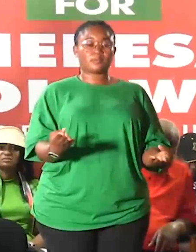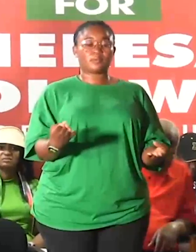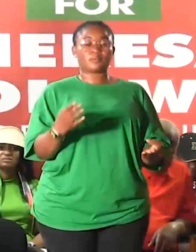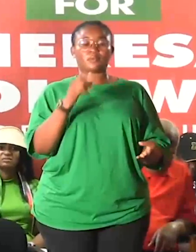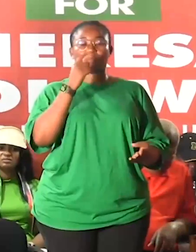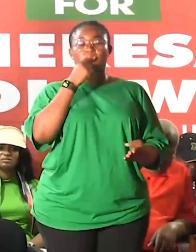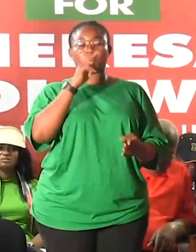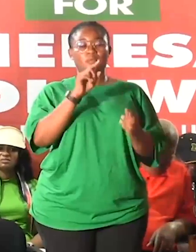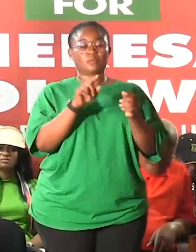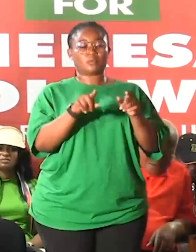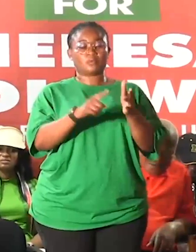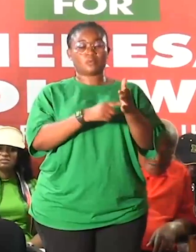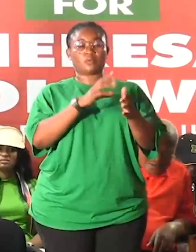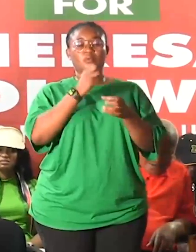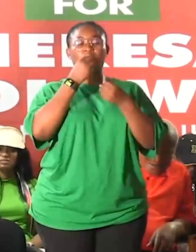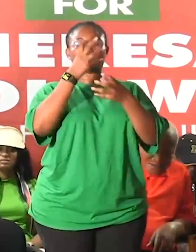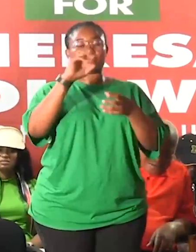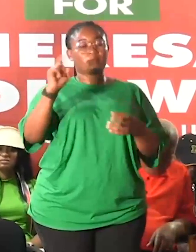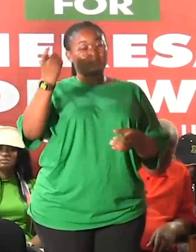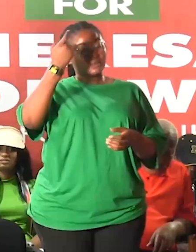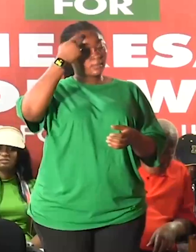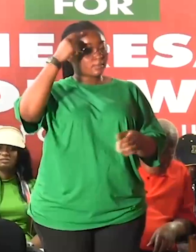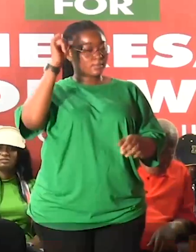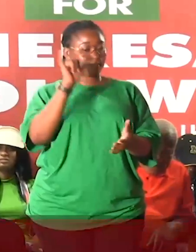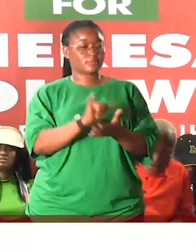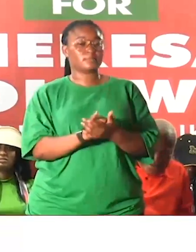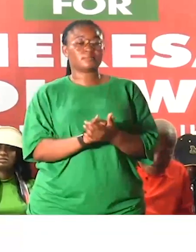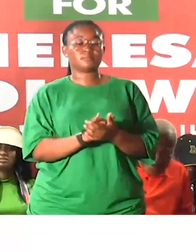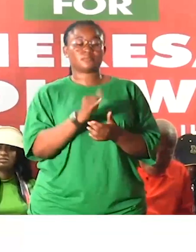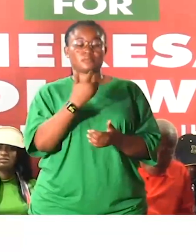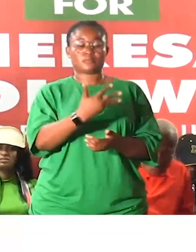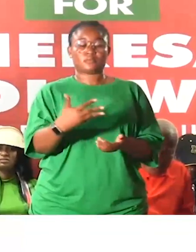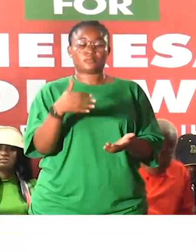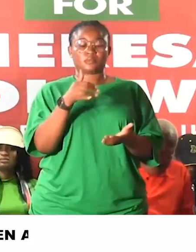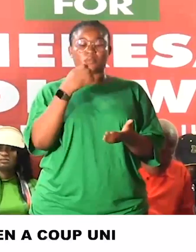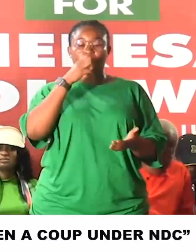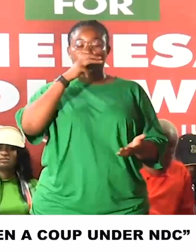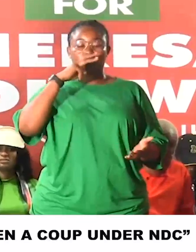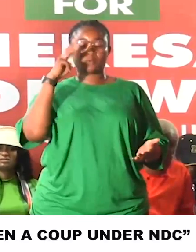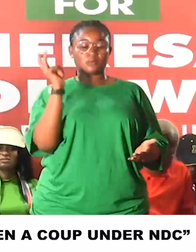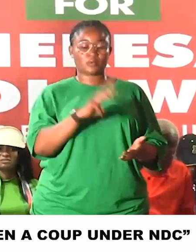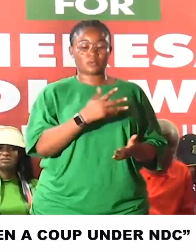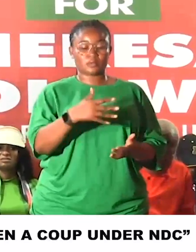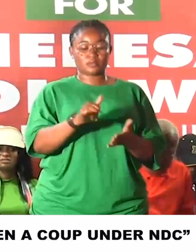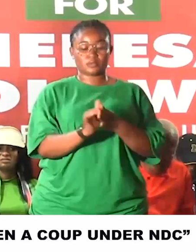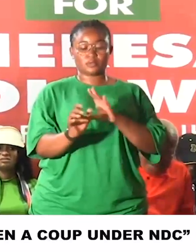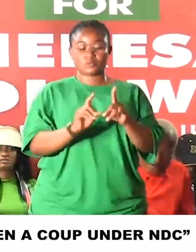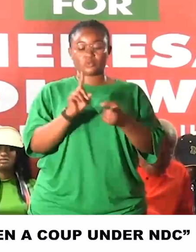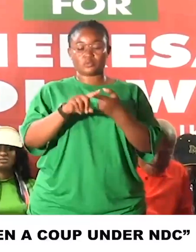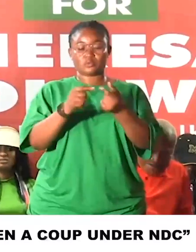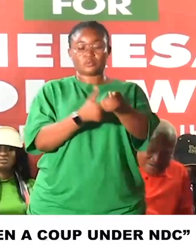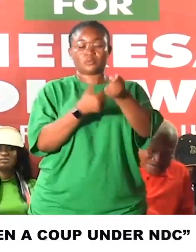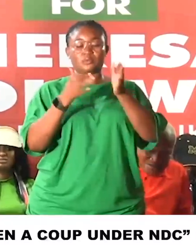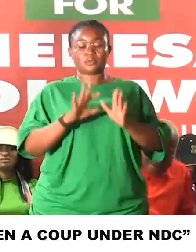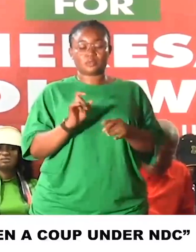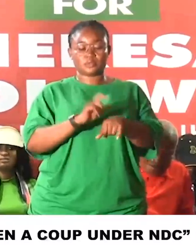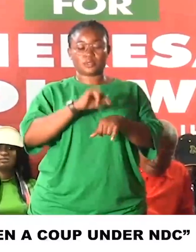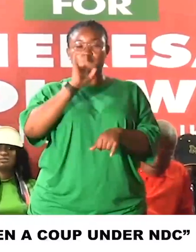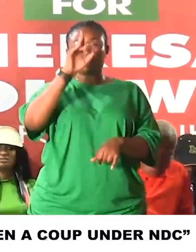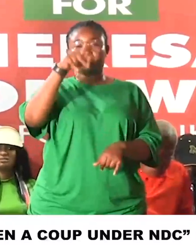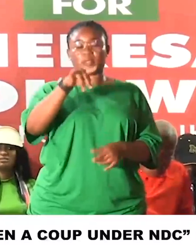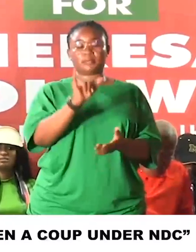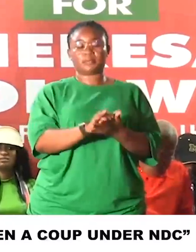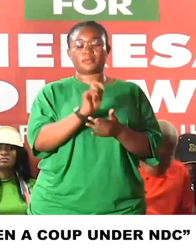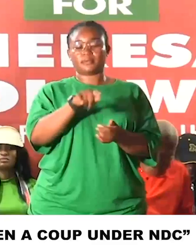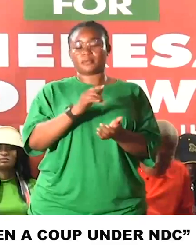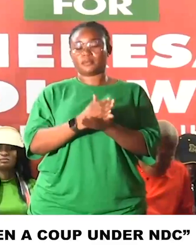no ko ba ko ne ka kire of aban se adiam udi se ma mu de di Ghana fo no emre na so se